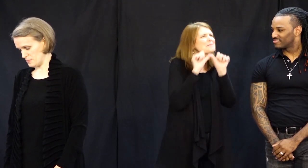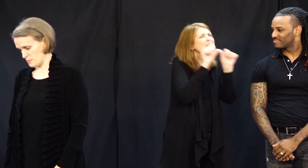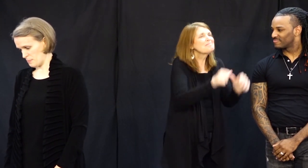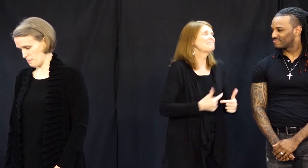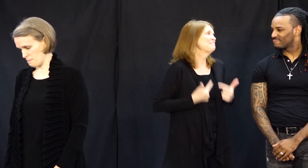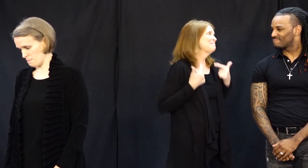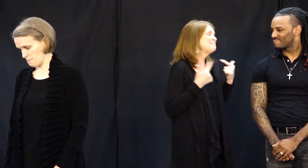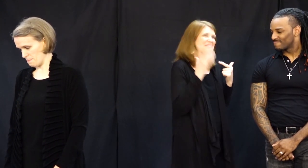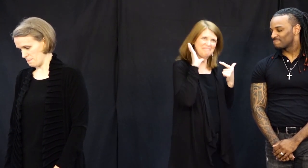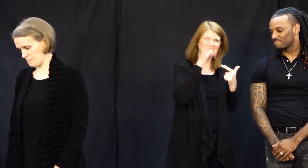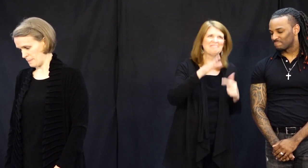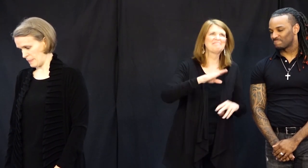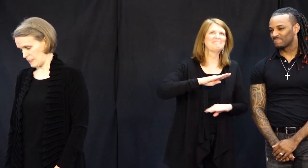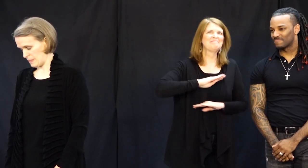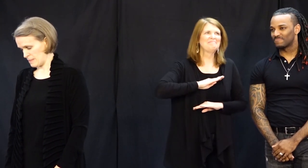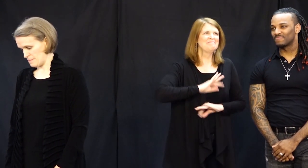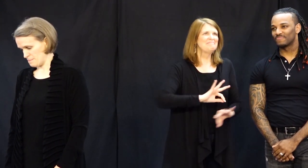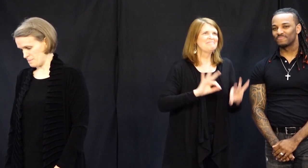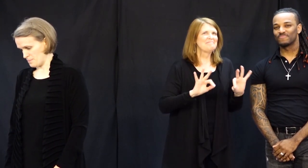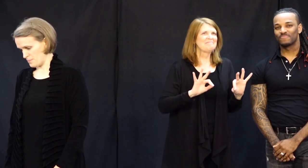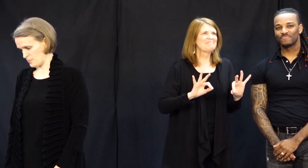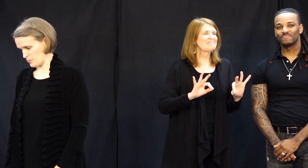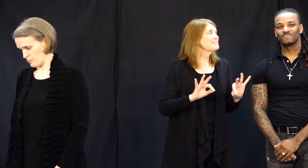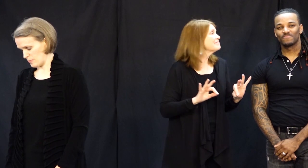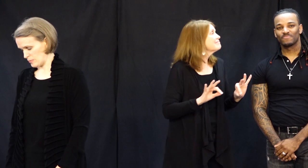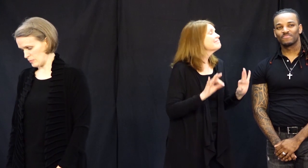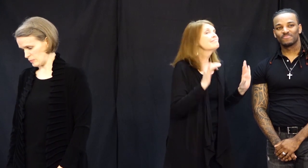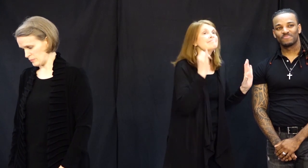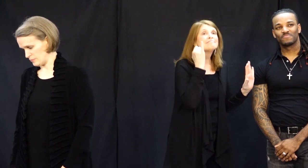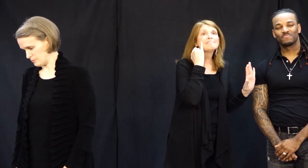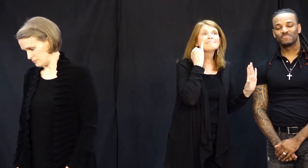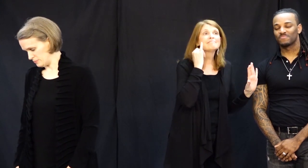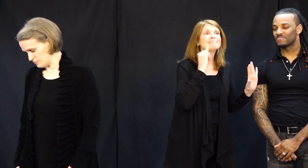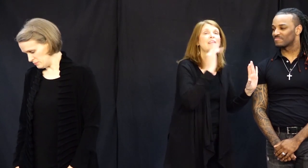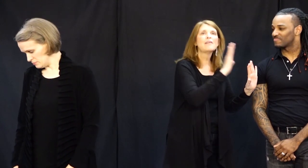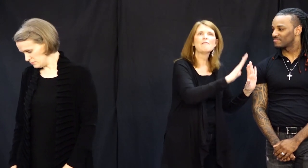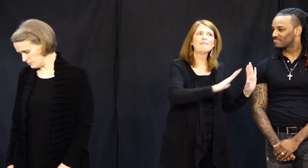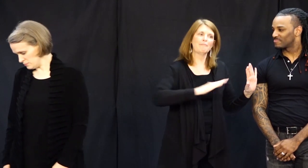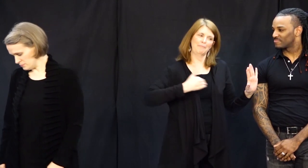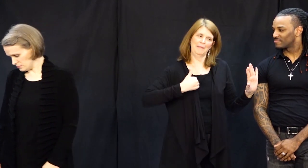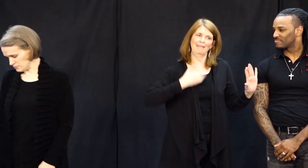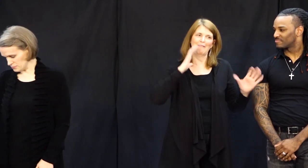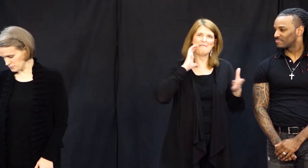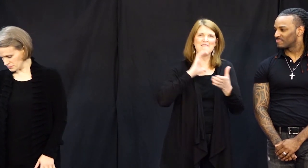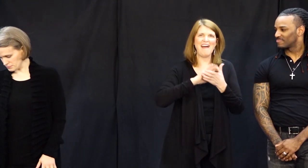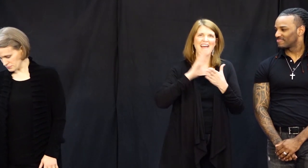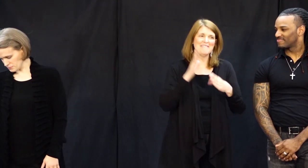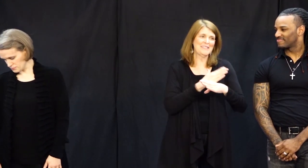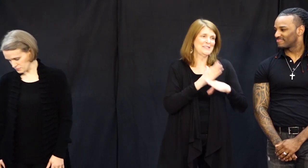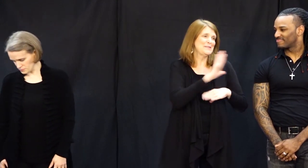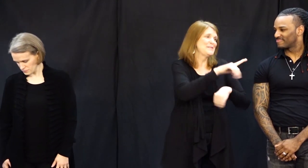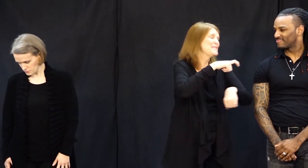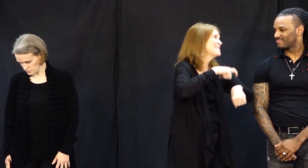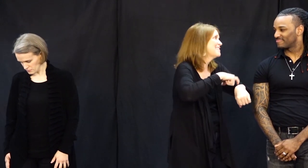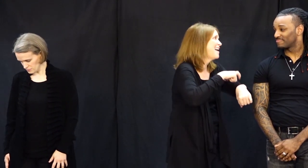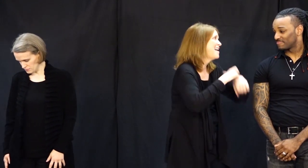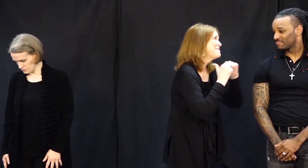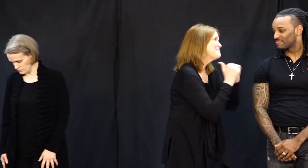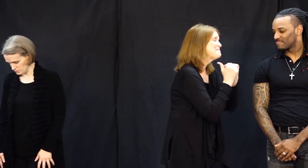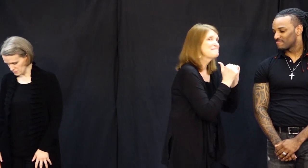would be enough. And if your wife could share a fraction of your time, if I could grant you